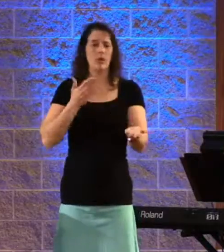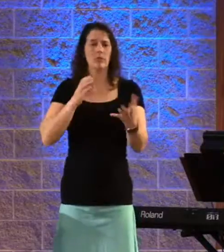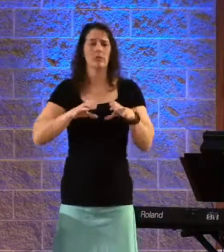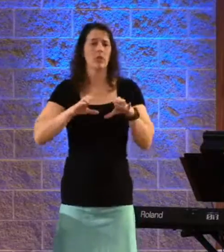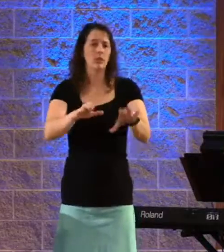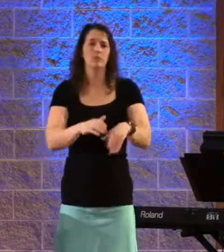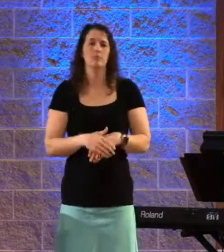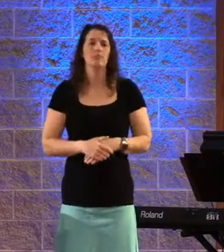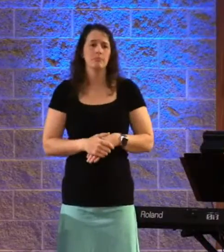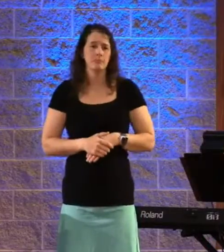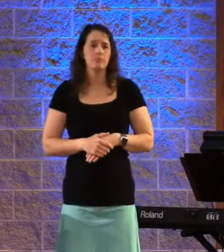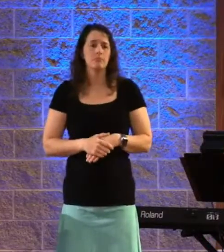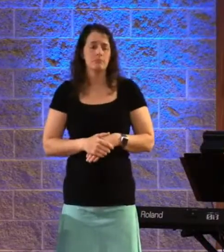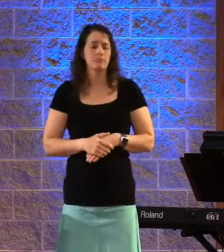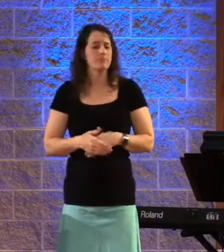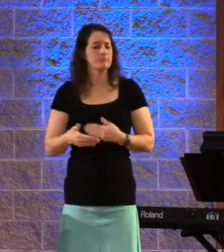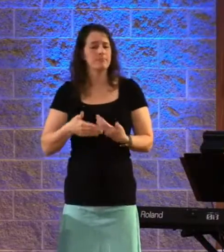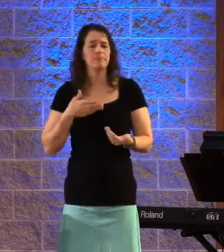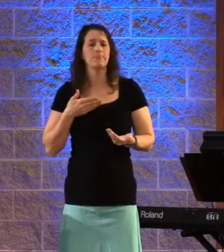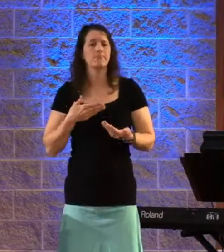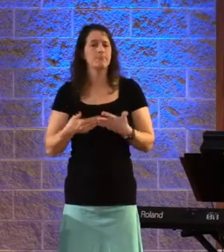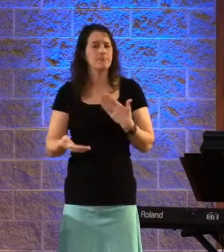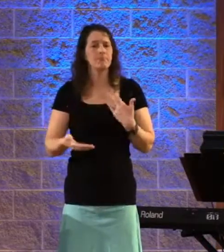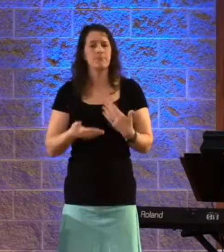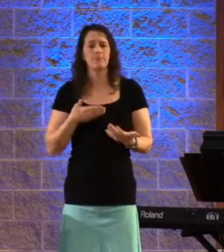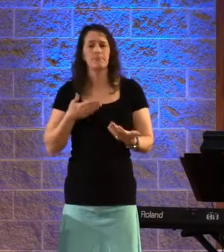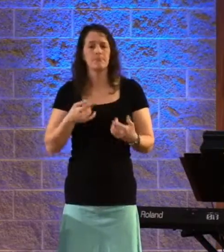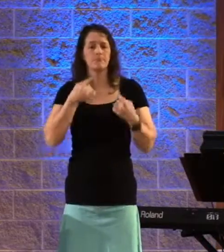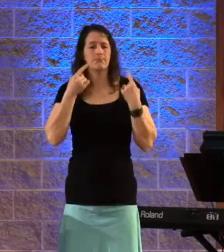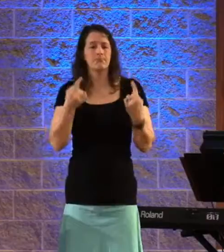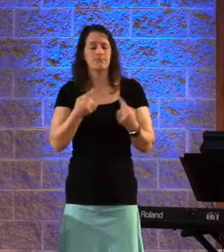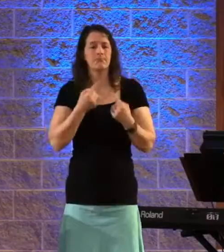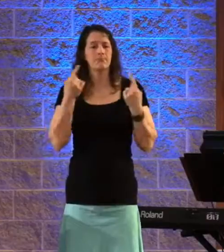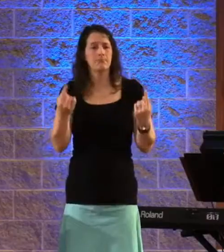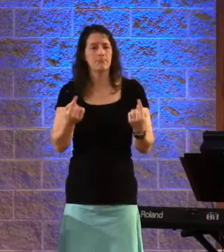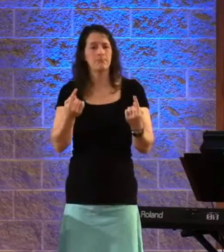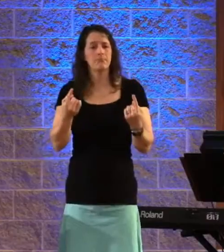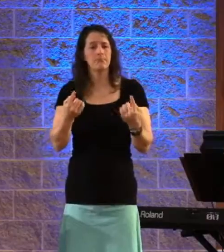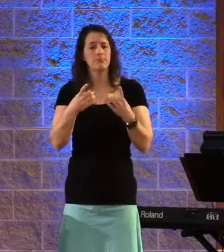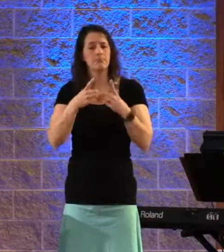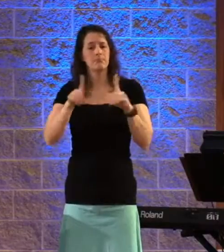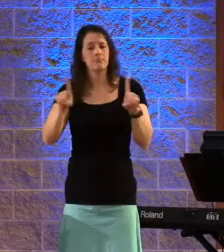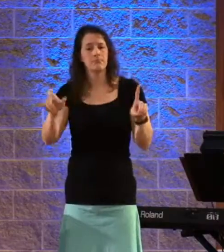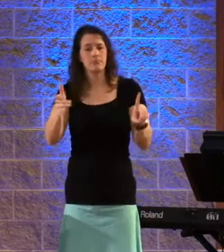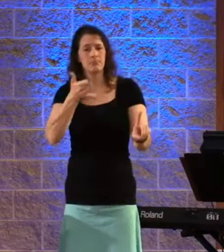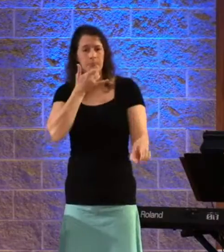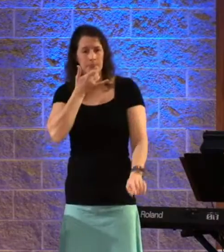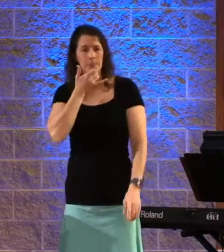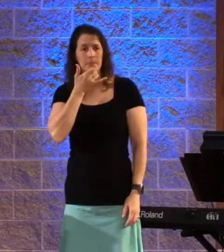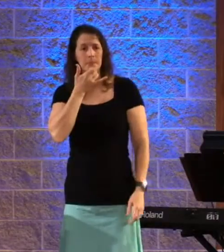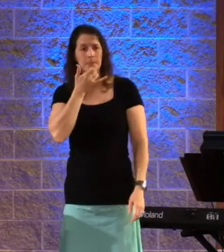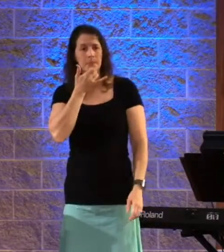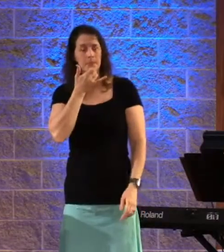done, even the sin of an unlawful